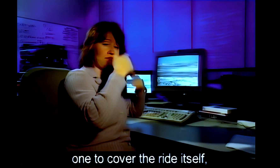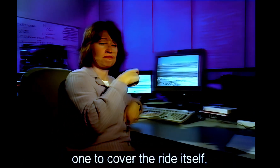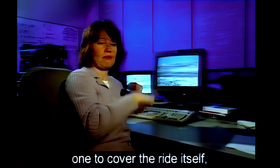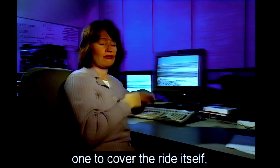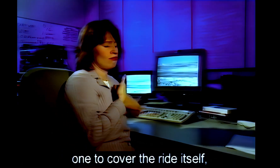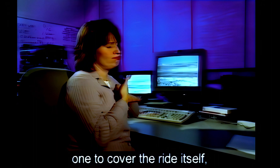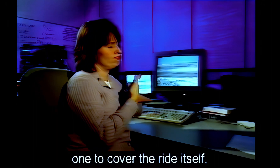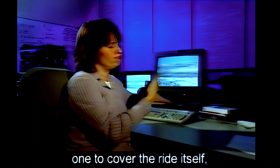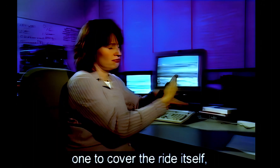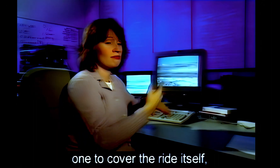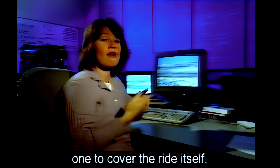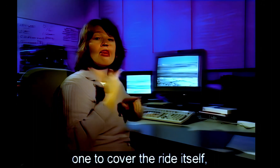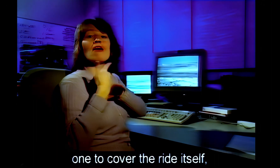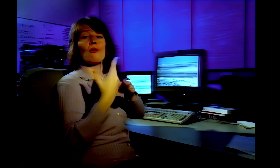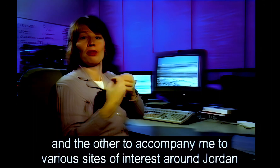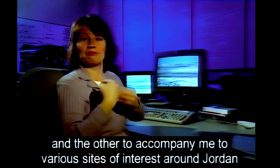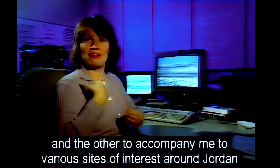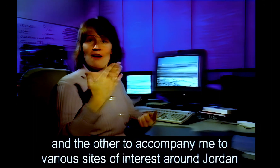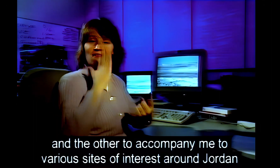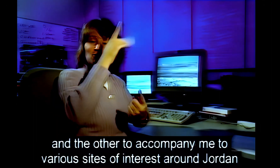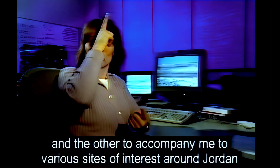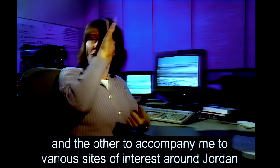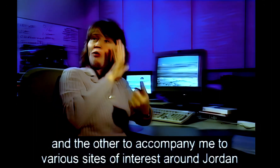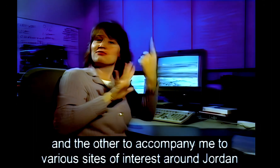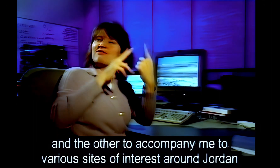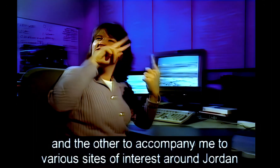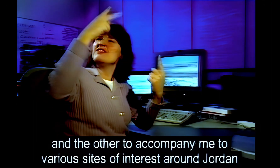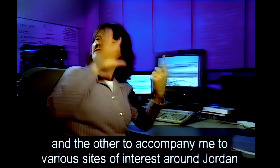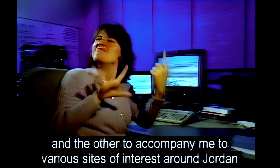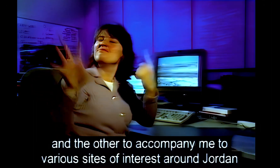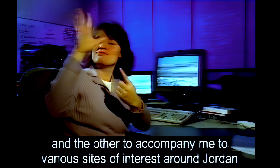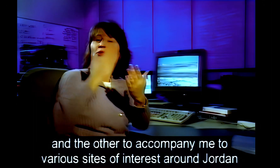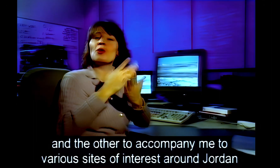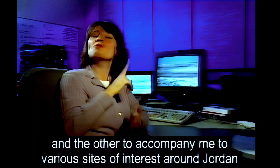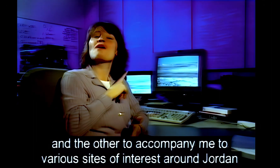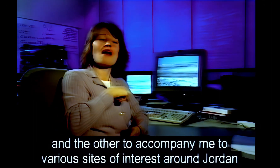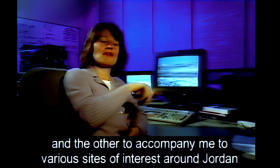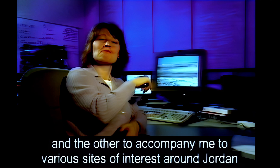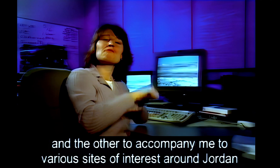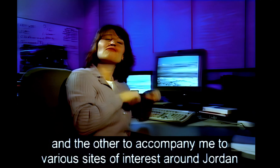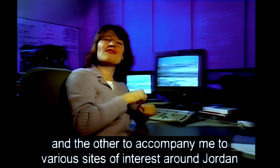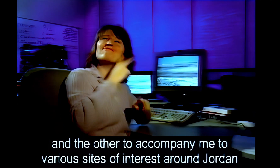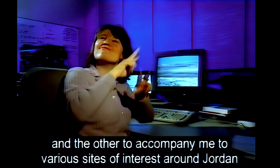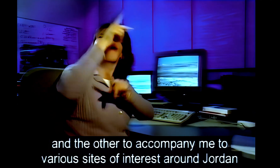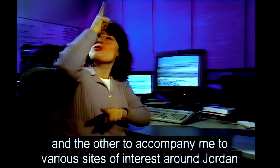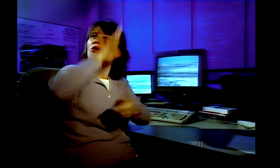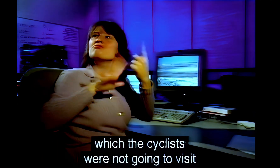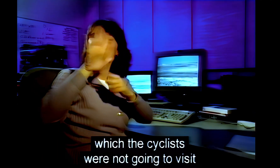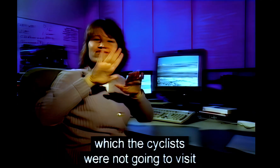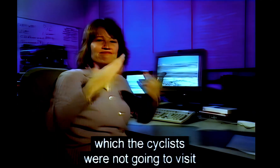crews. One to cover the ride itself, and the other to accompany me to various sites of interest around Jordan, which the cyclists were not